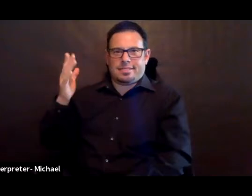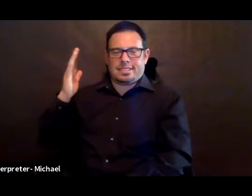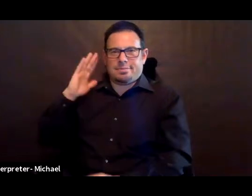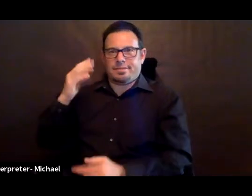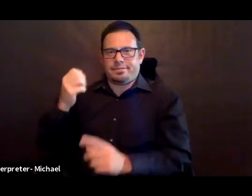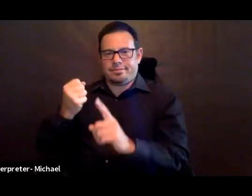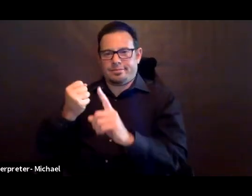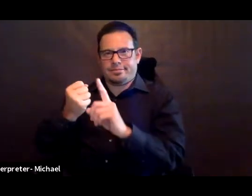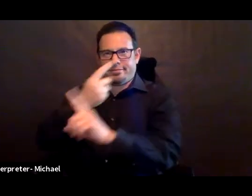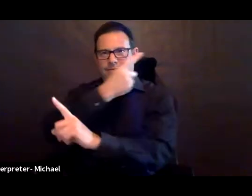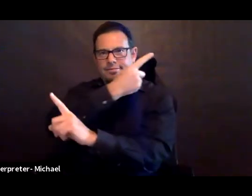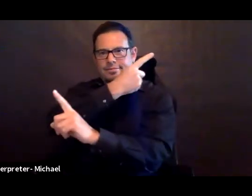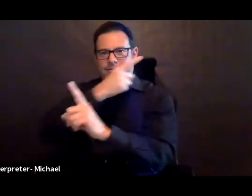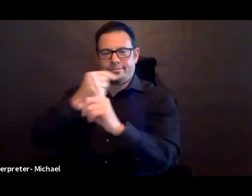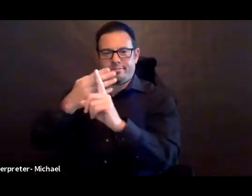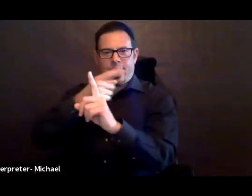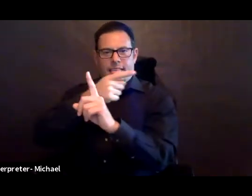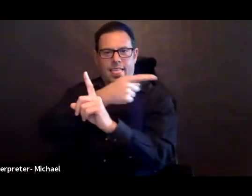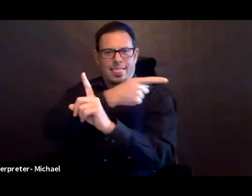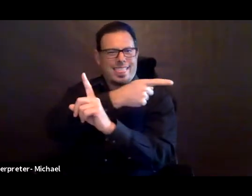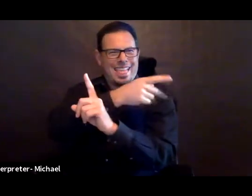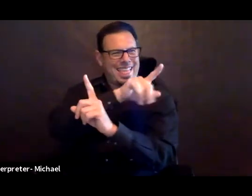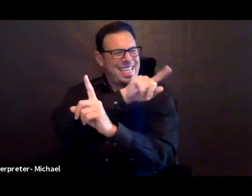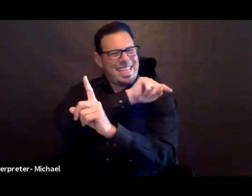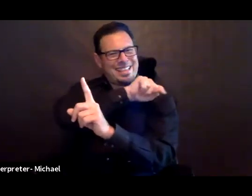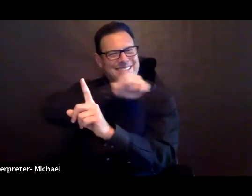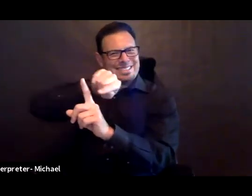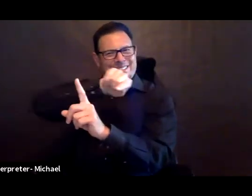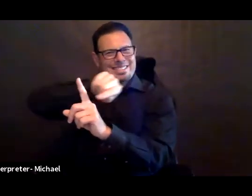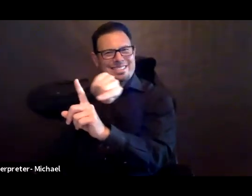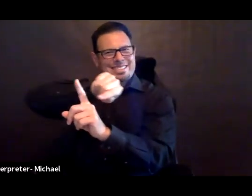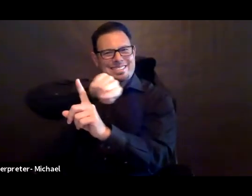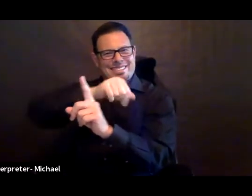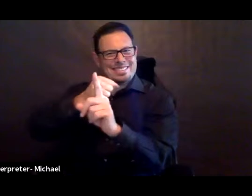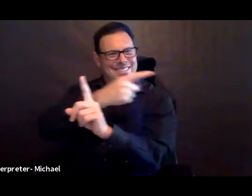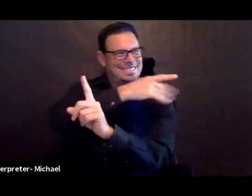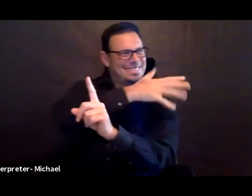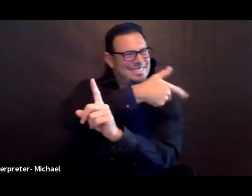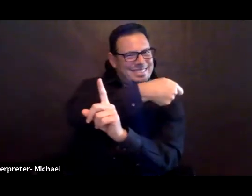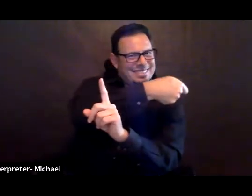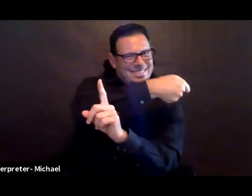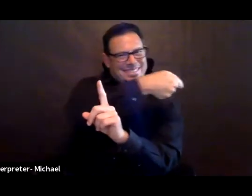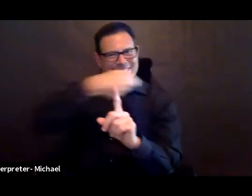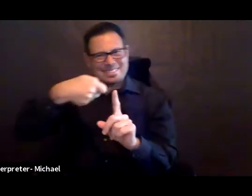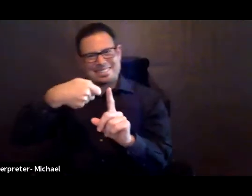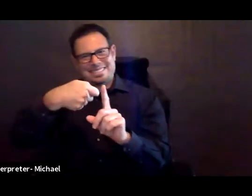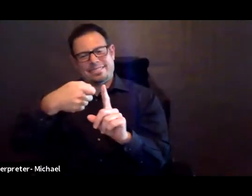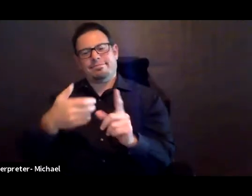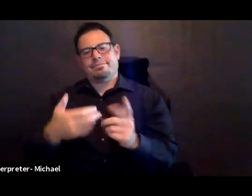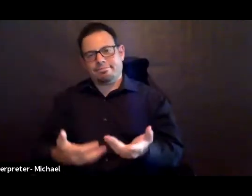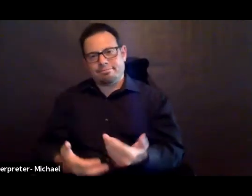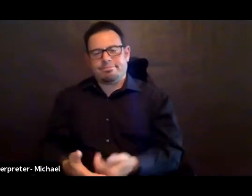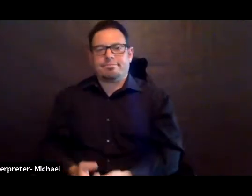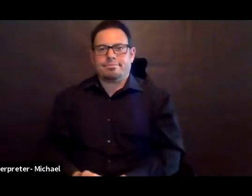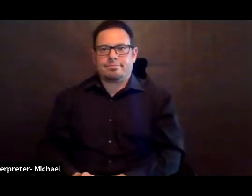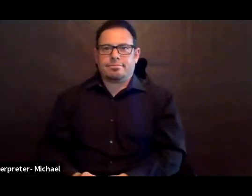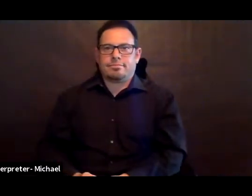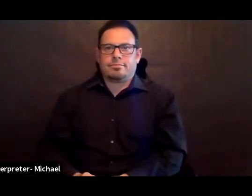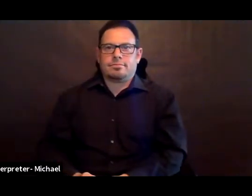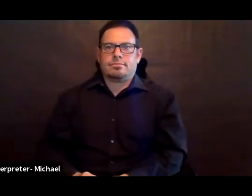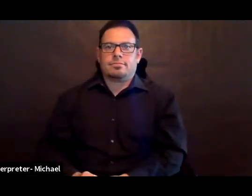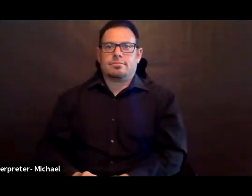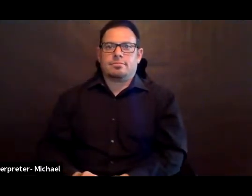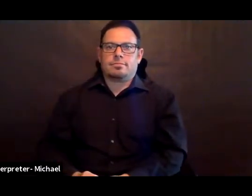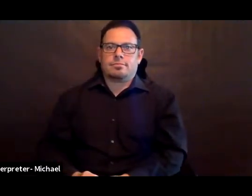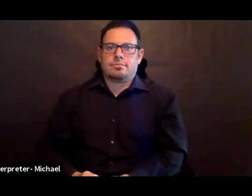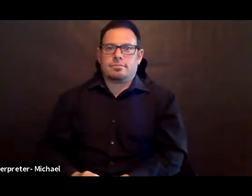unnecessary predicament that we're in right now because we're just not, haven't been keeping up the pace of vaccination